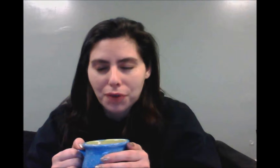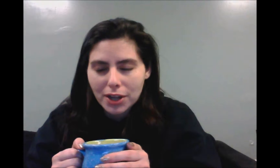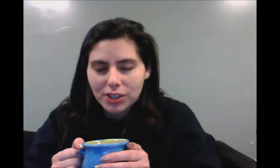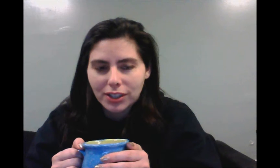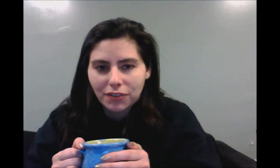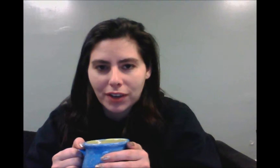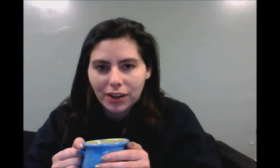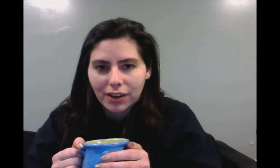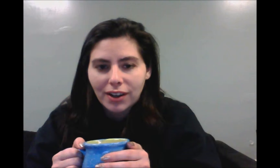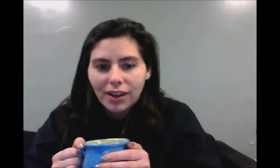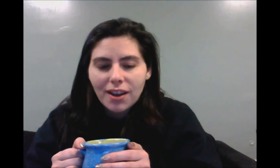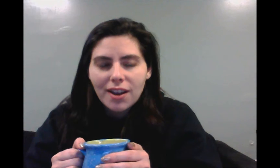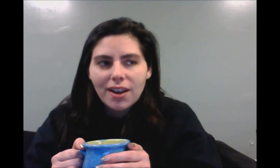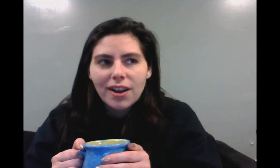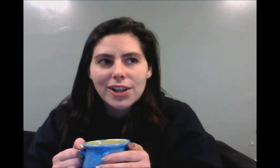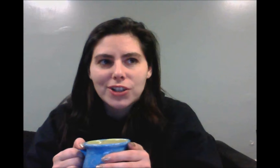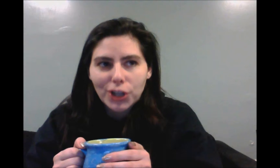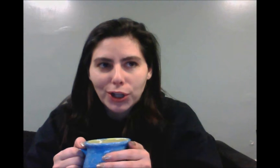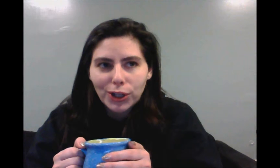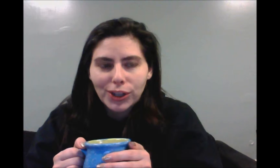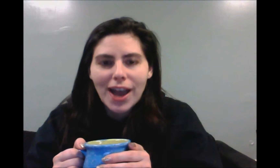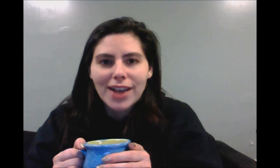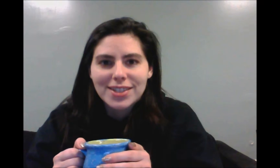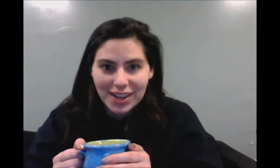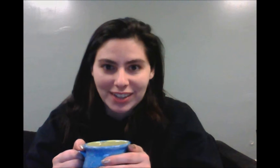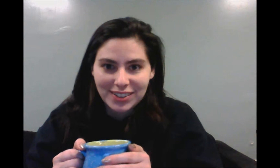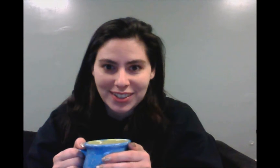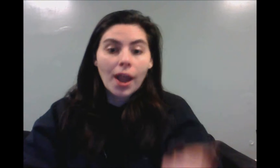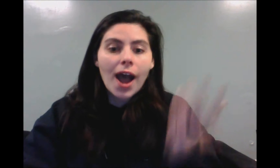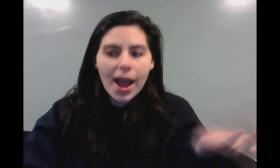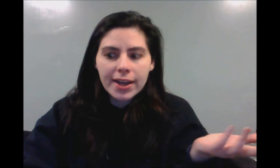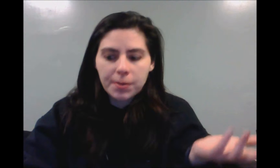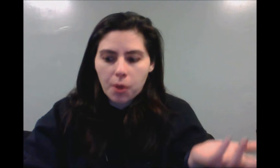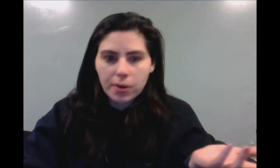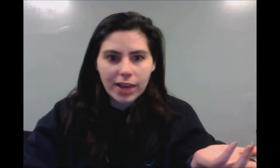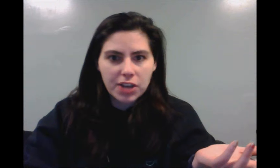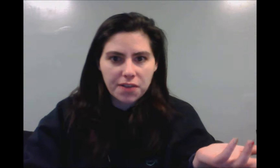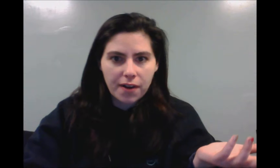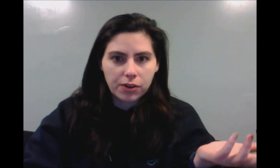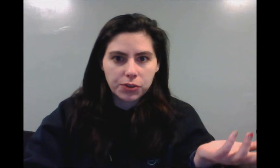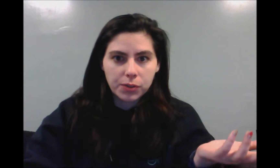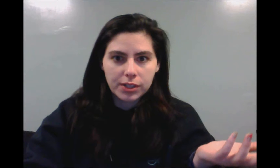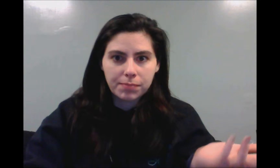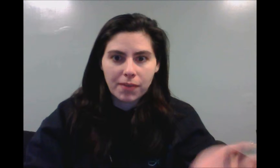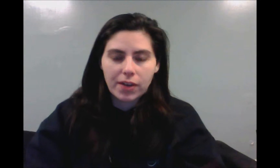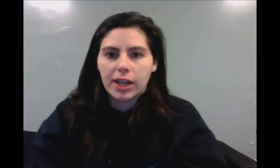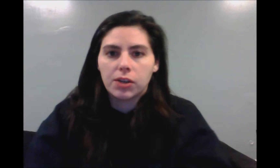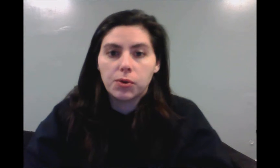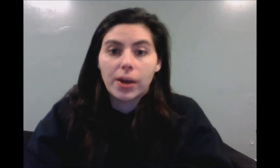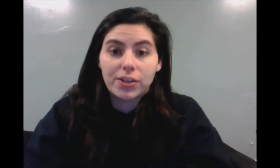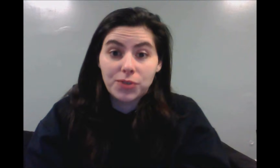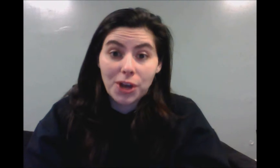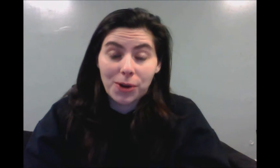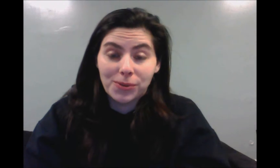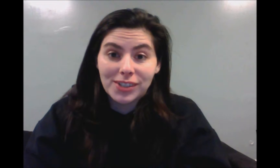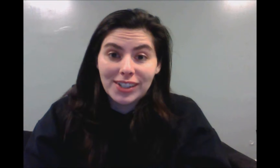tragically unfair. Until last night, I ended up going to KJ Farrells with my friend Katie, who, as you know,